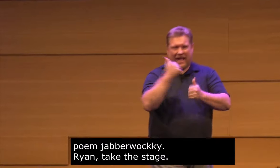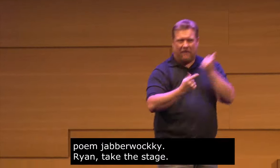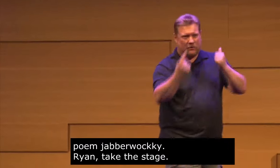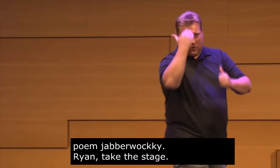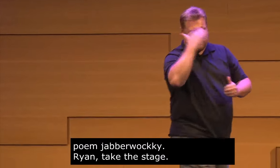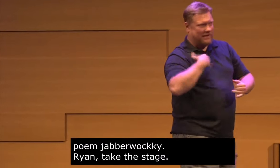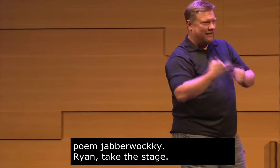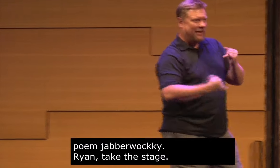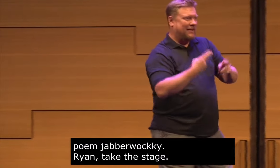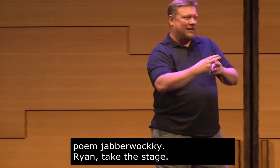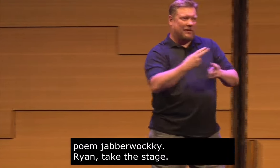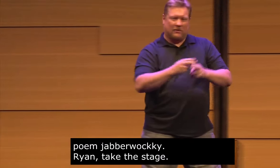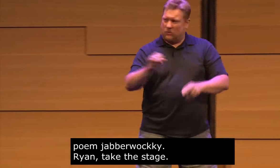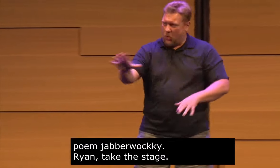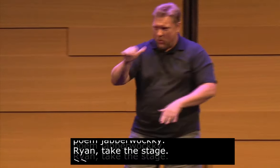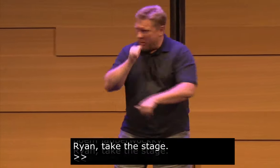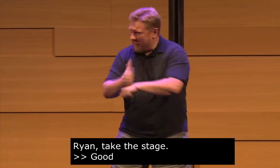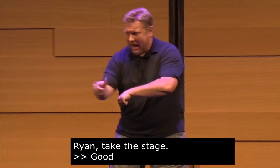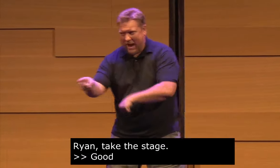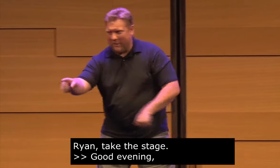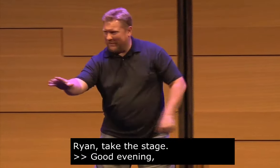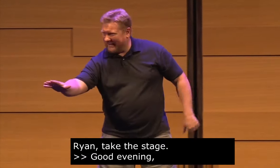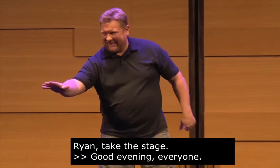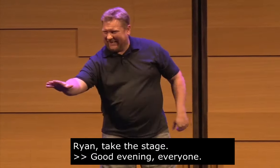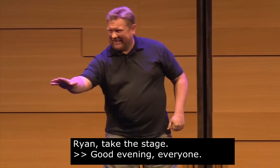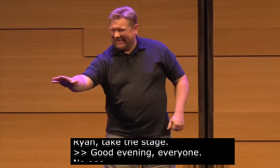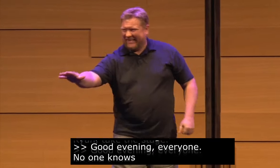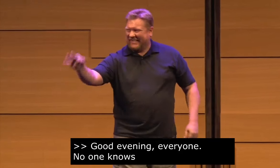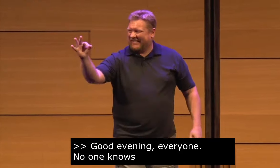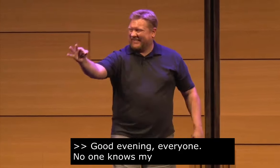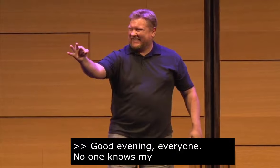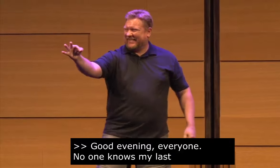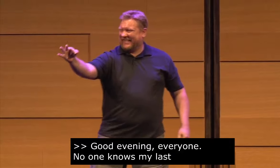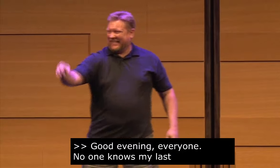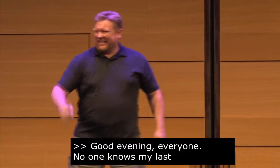Good evening, everyone. No one knows my last name. I don't blame you.